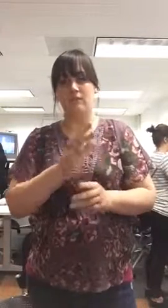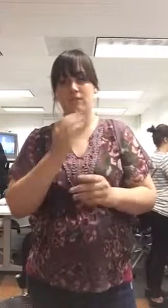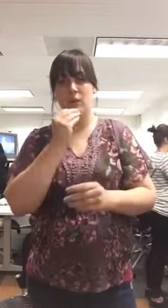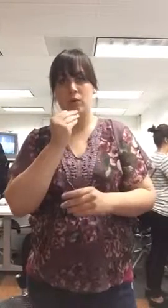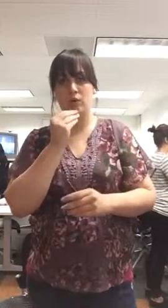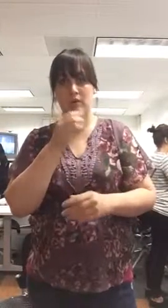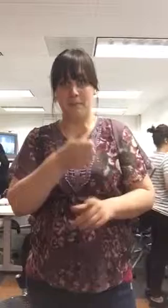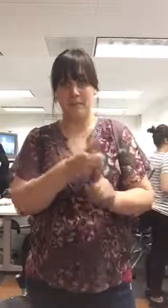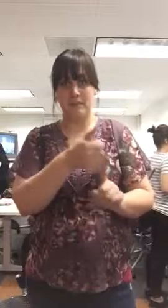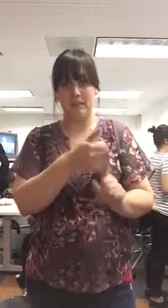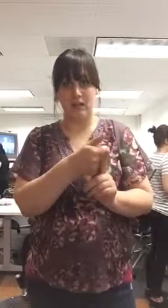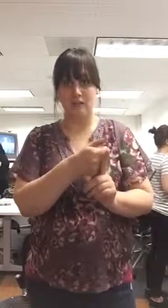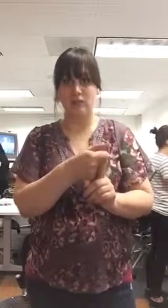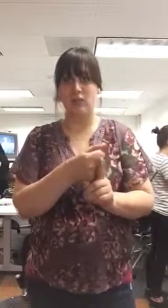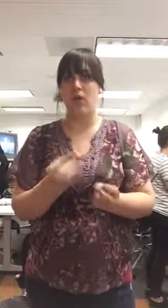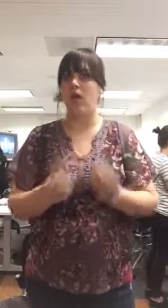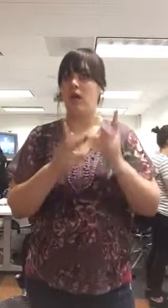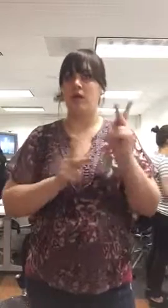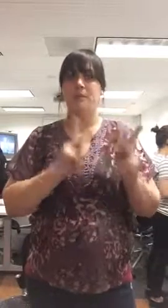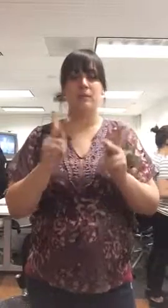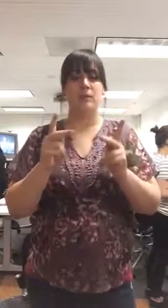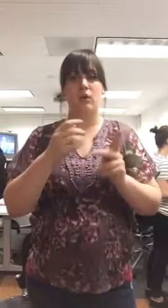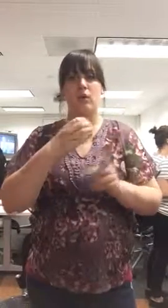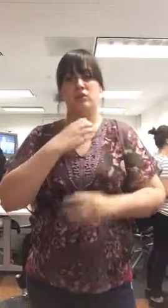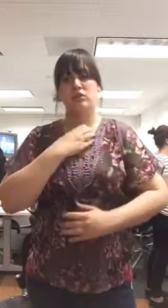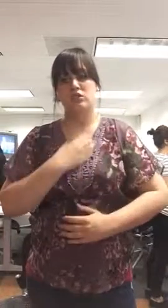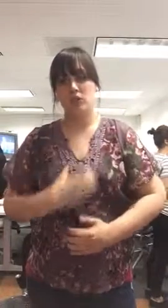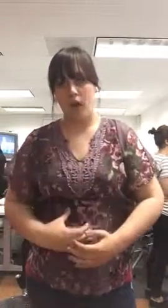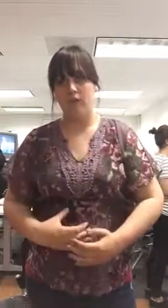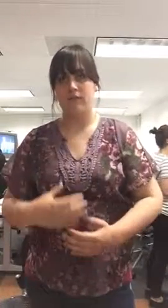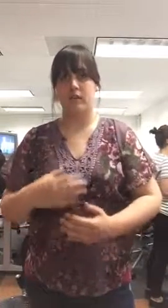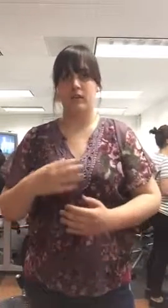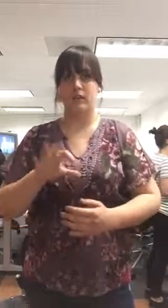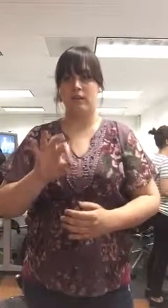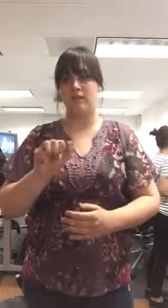man, a lot of people were starving to death. And famine, food shortages were massive. Yeah.